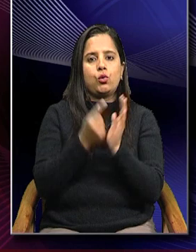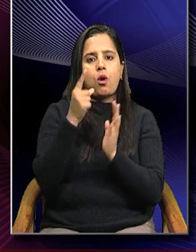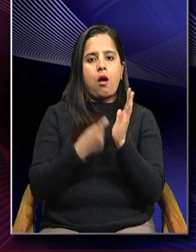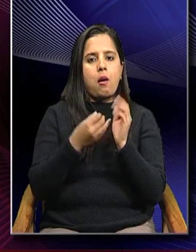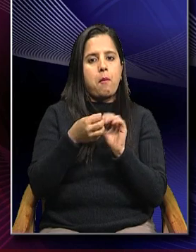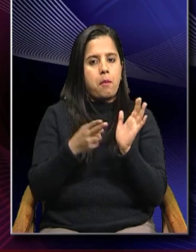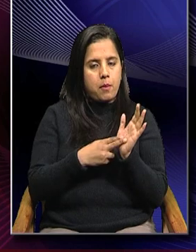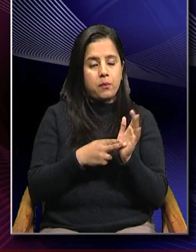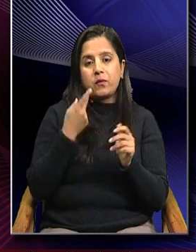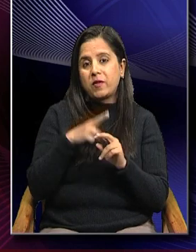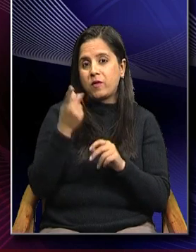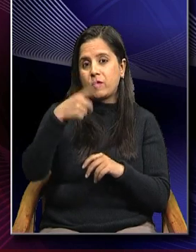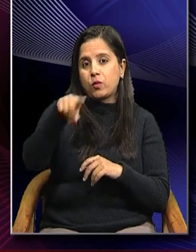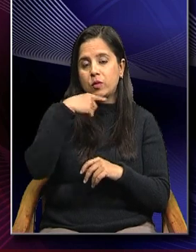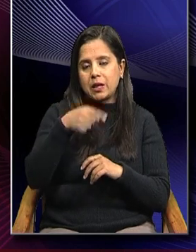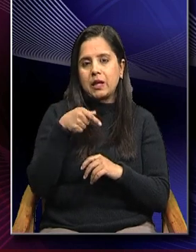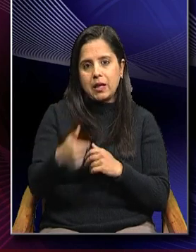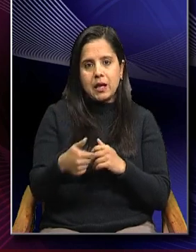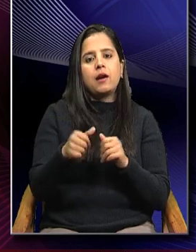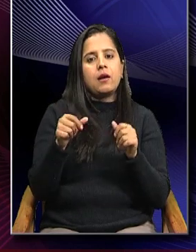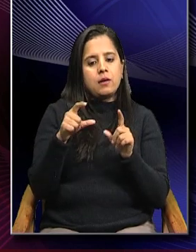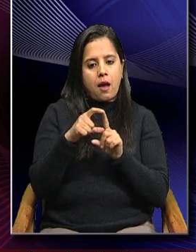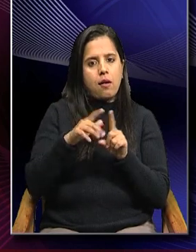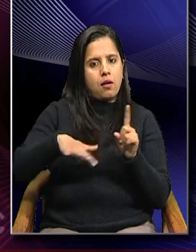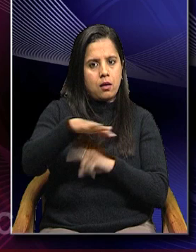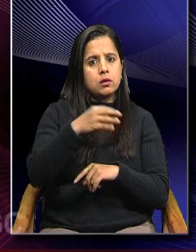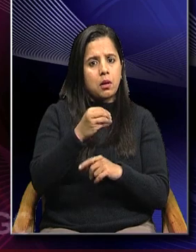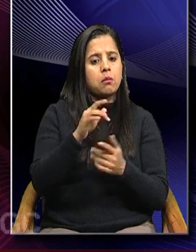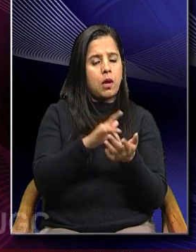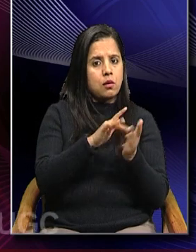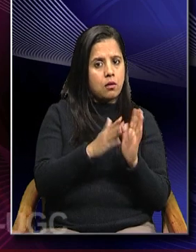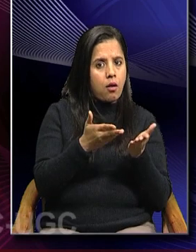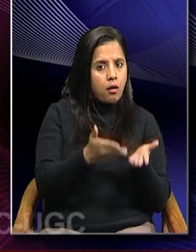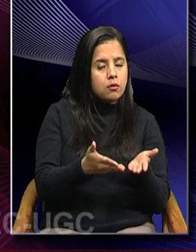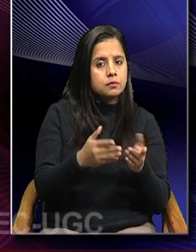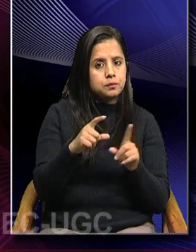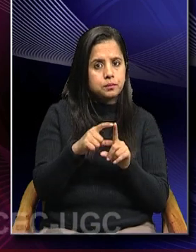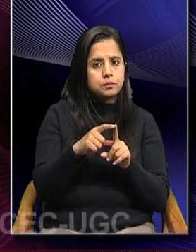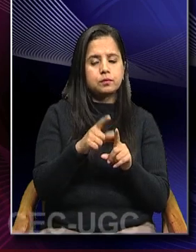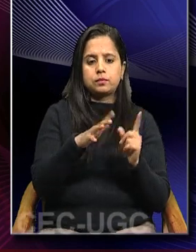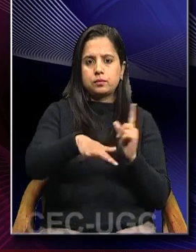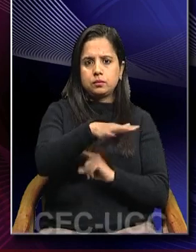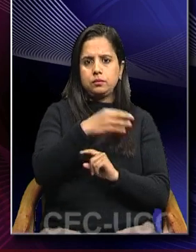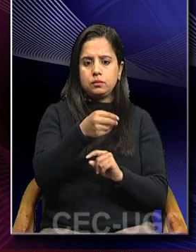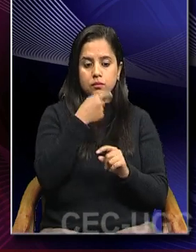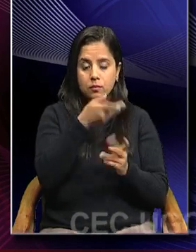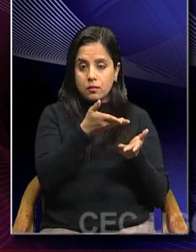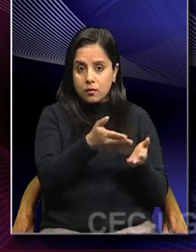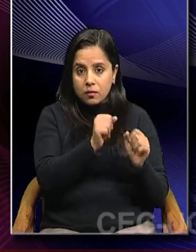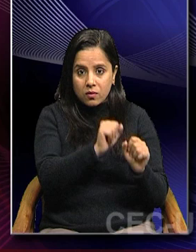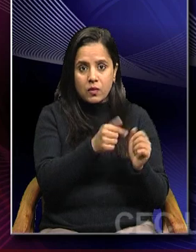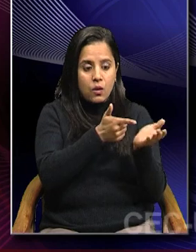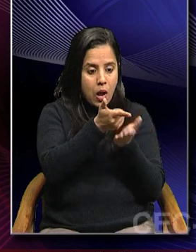If you take example of Delhi, even in Delhi there are certain areas which are basically part of